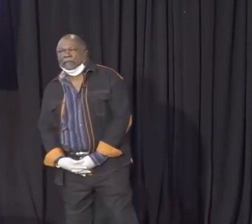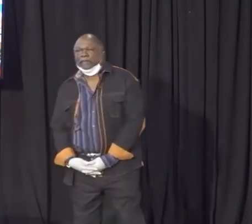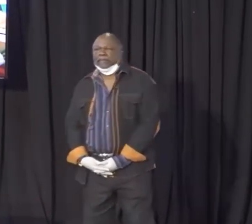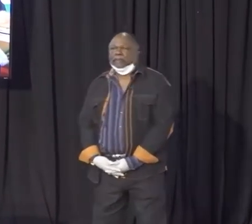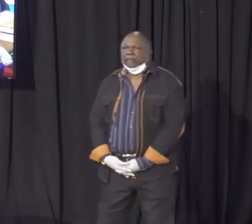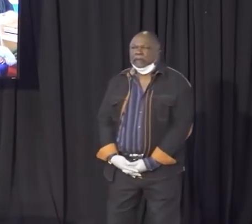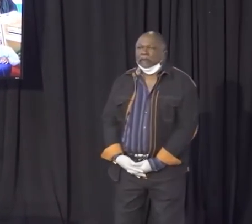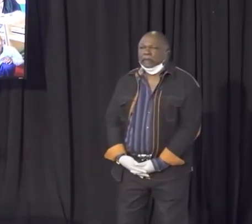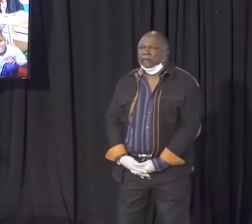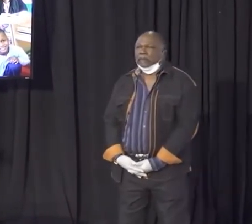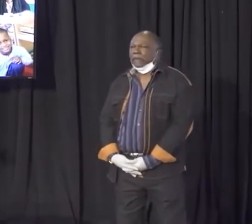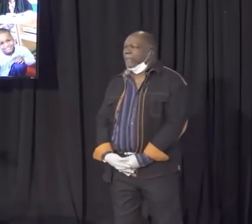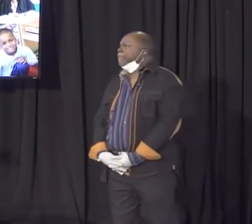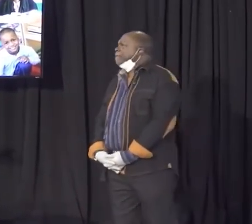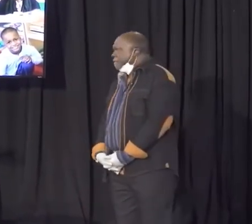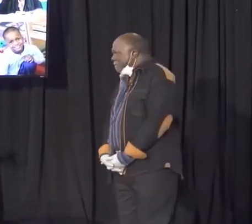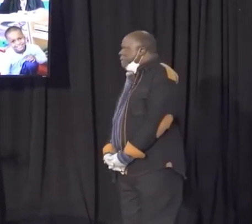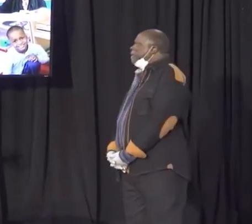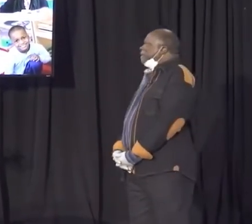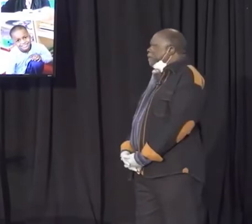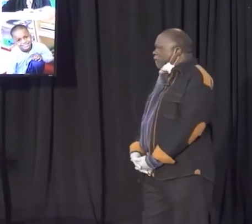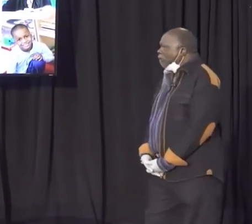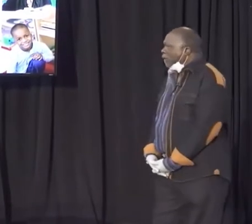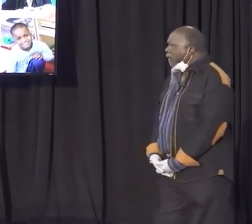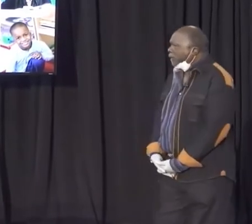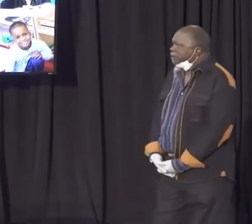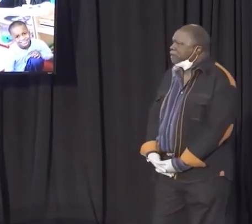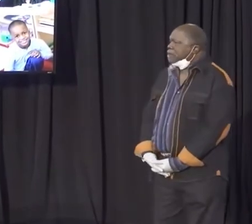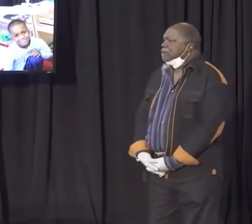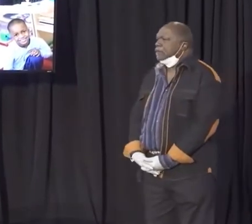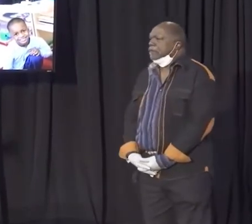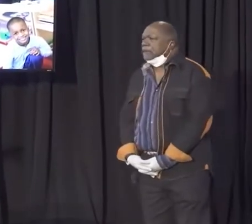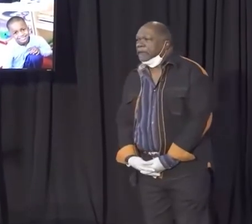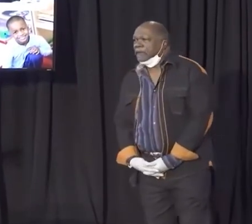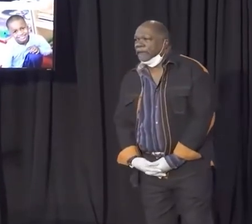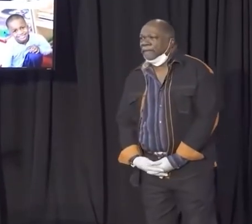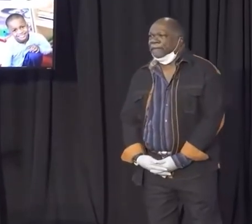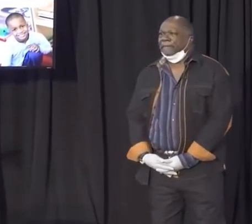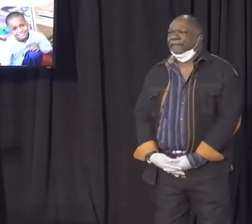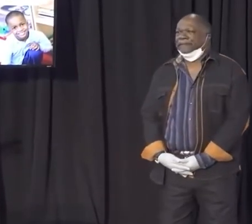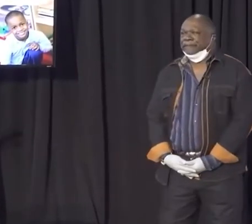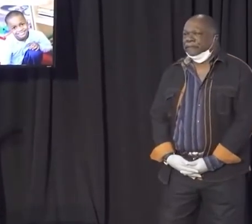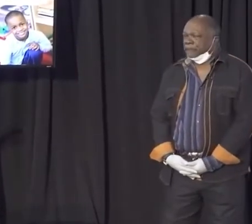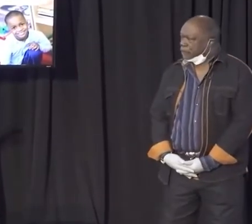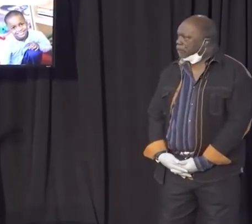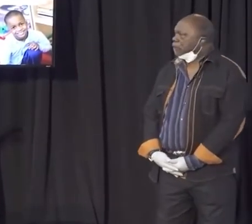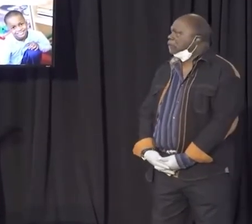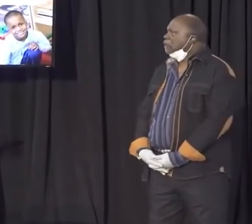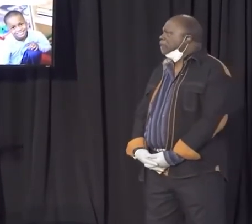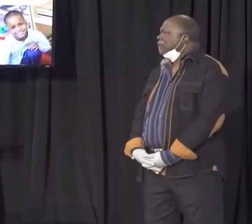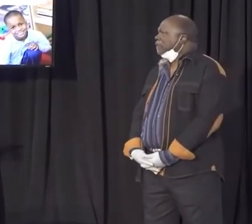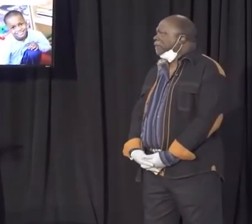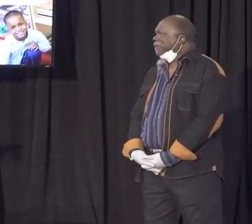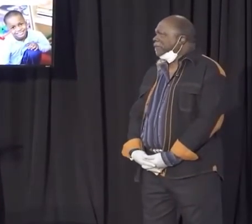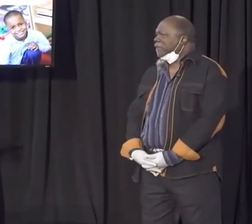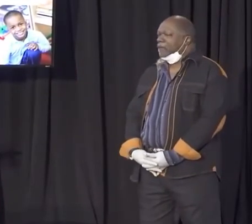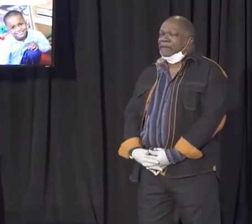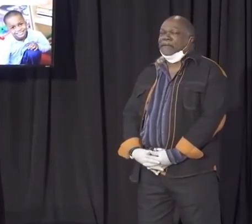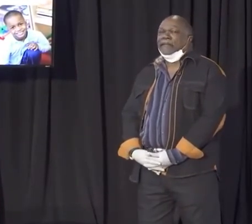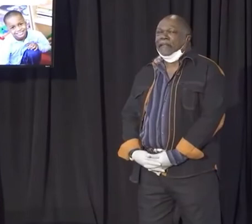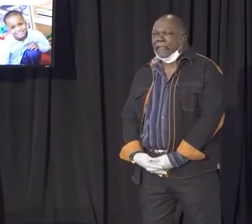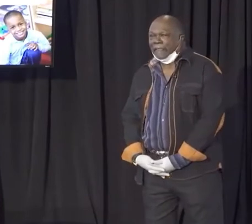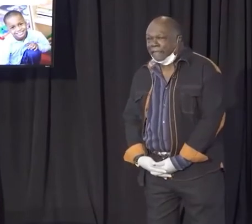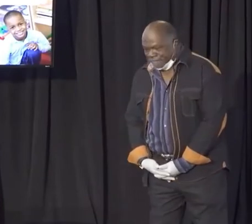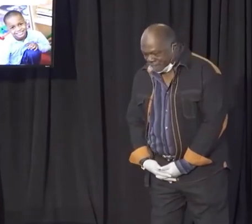that Reverend Anthony and I had our first conversation. And immediately after that, I called my great friend Bill